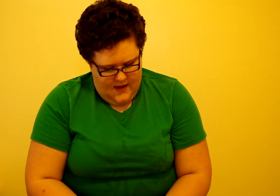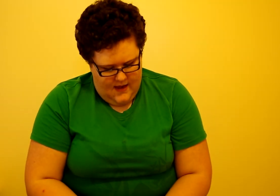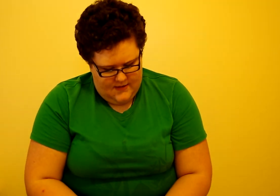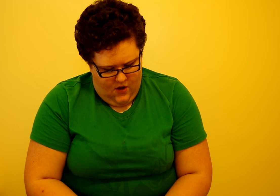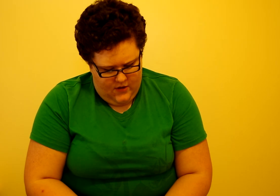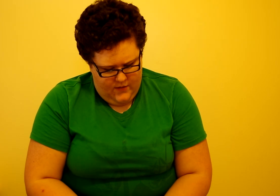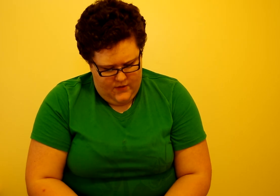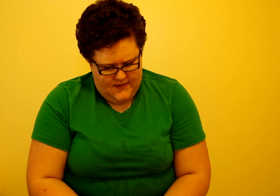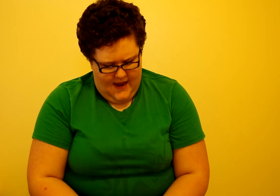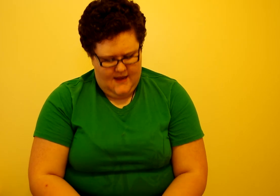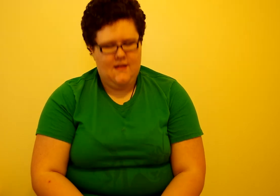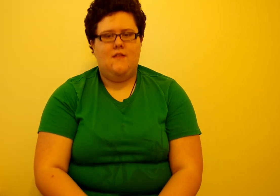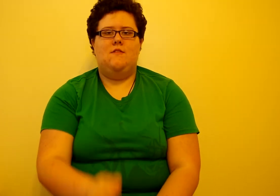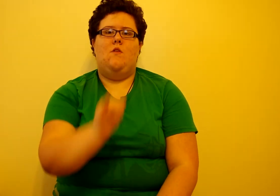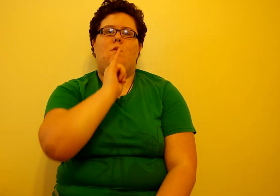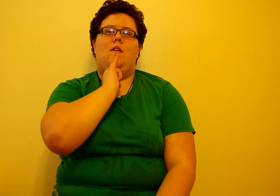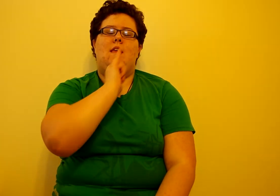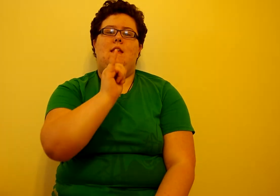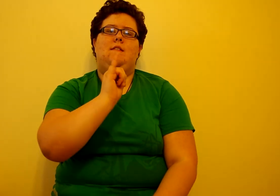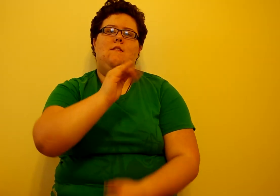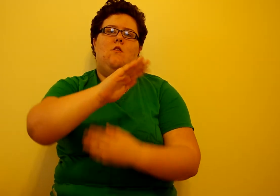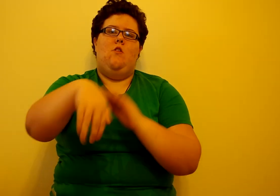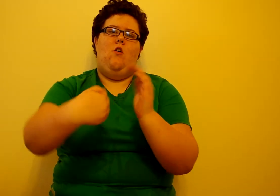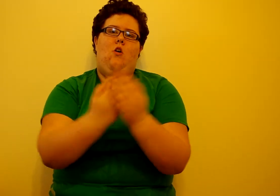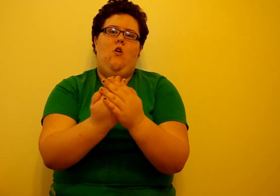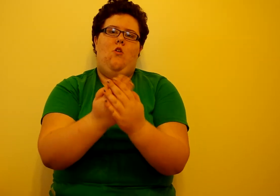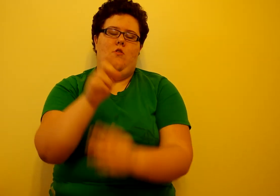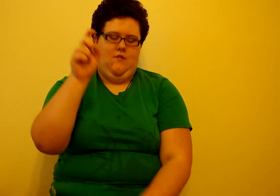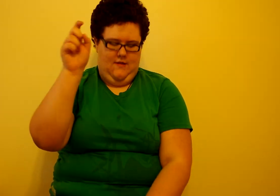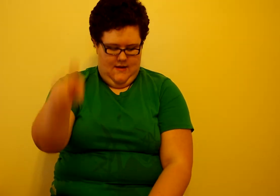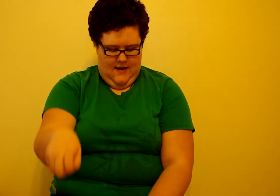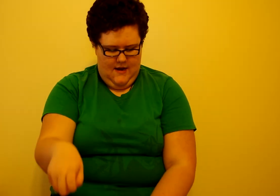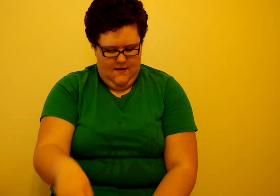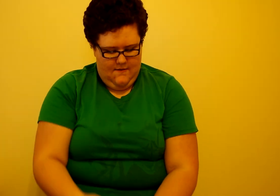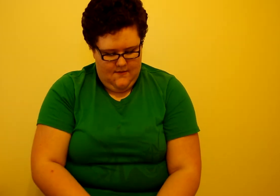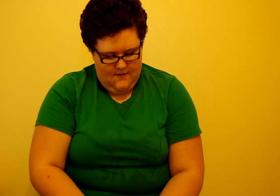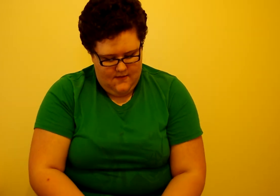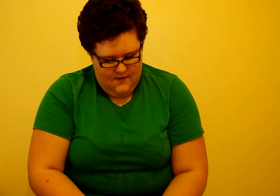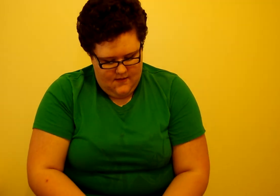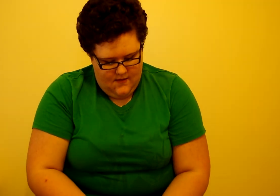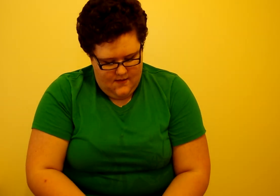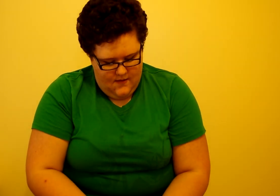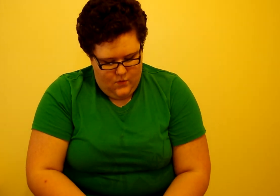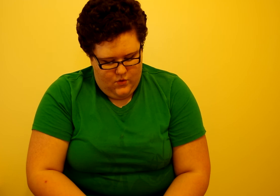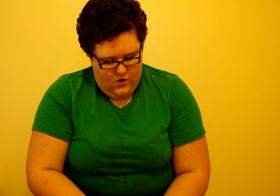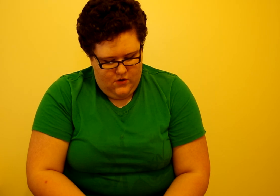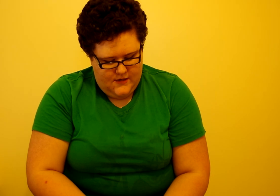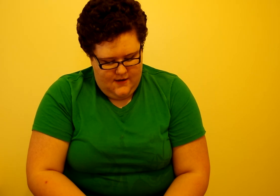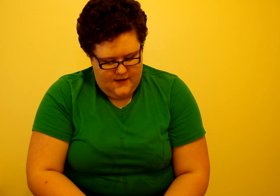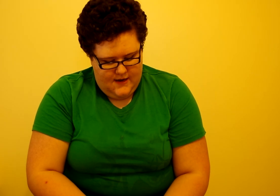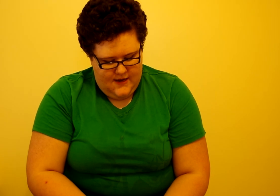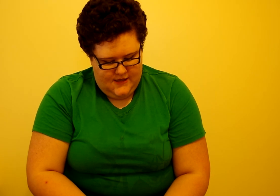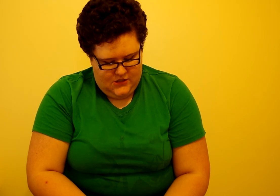Is all it will take, so is all need, will go down in